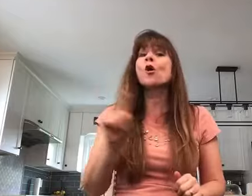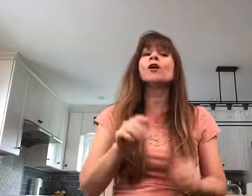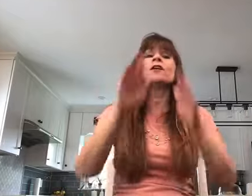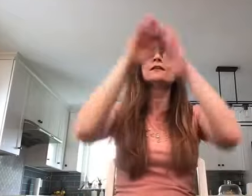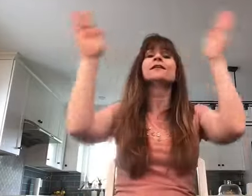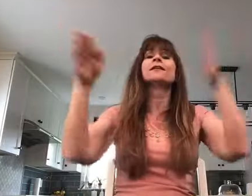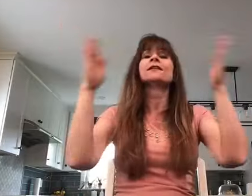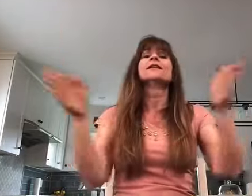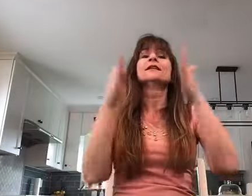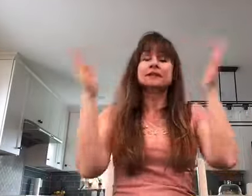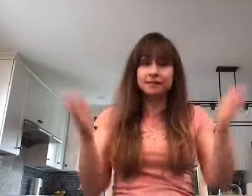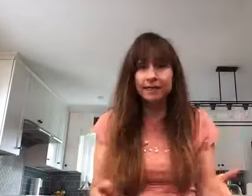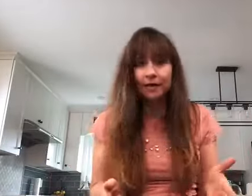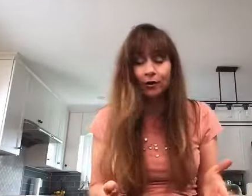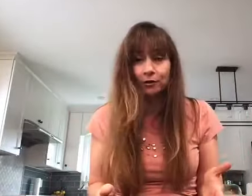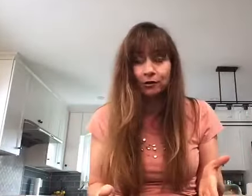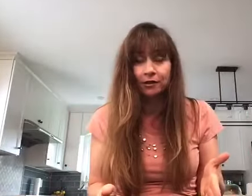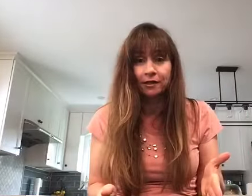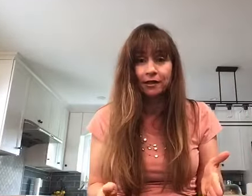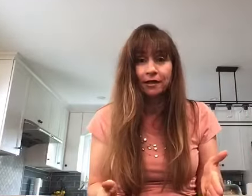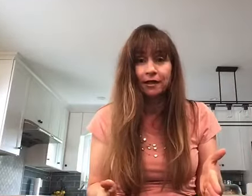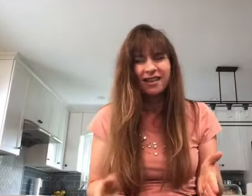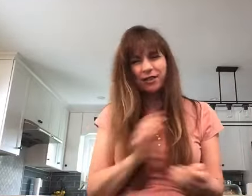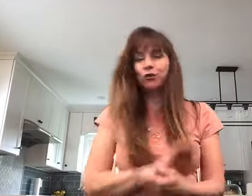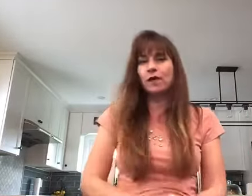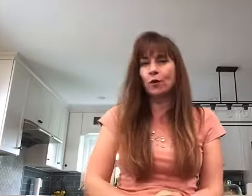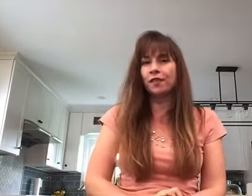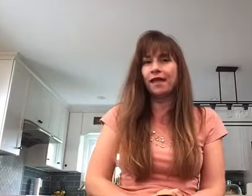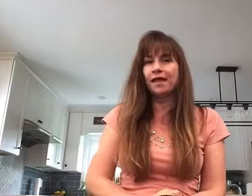nor sinners. Let's do that whole thing again.